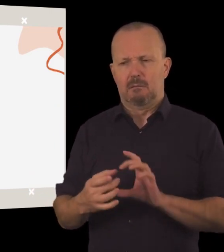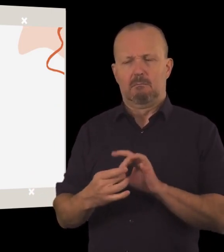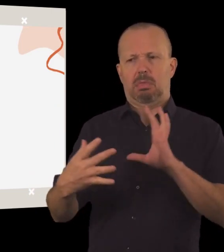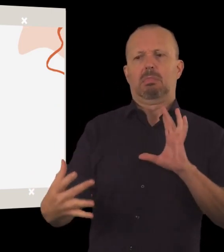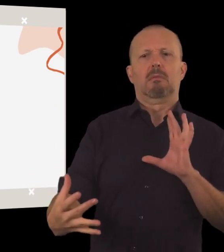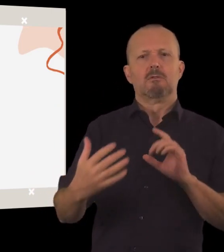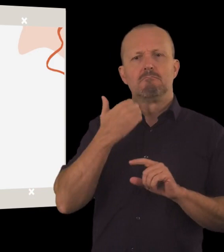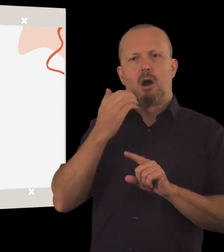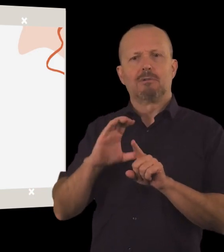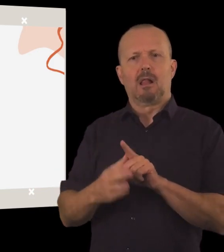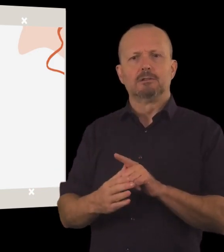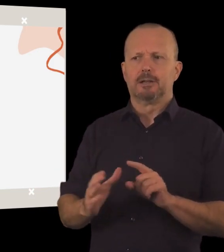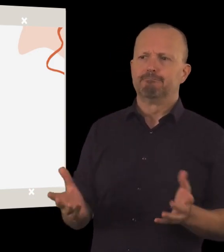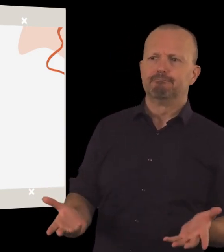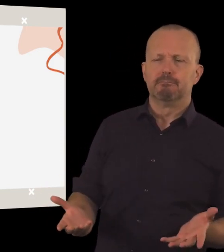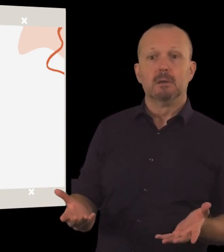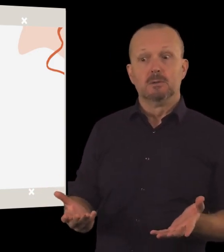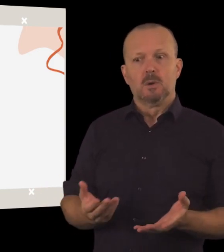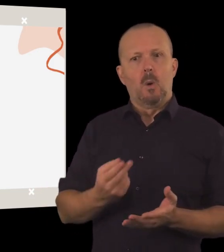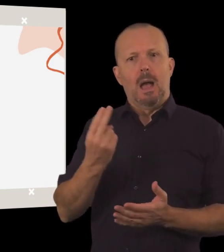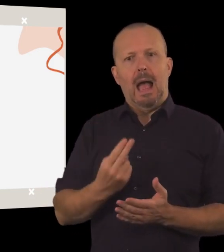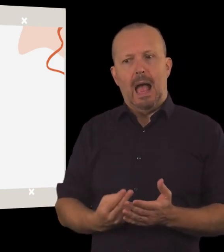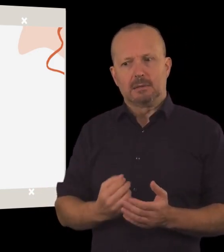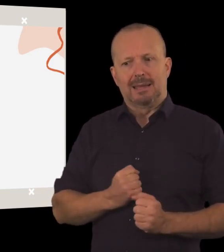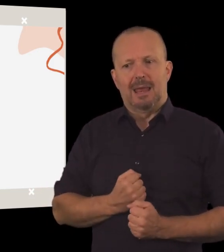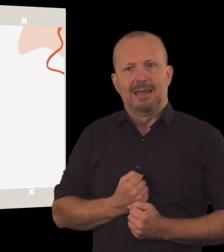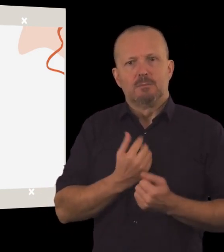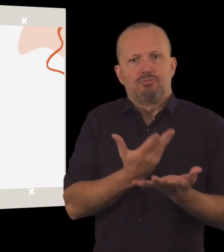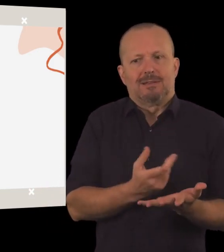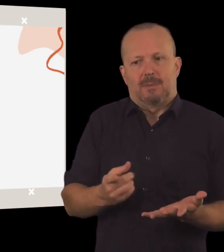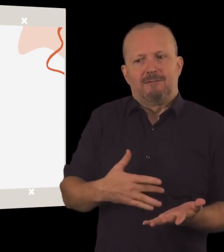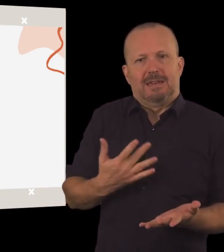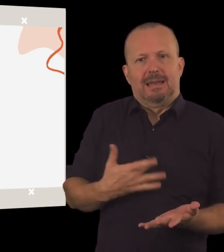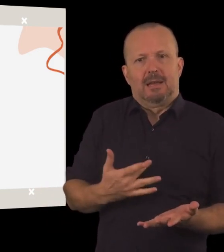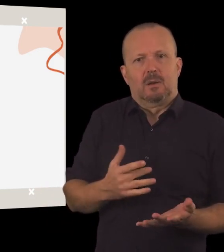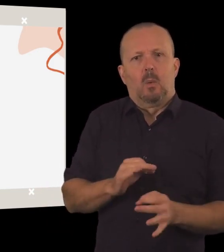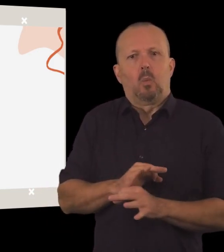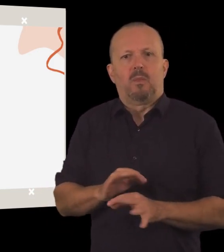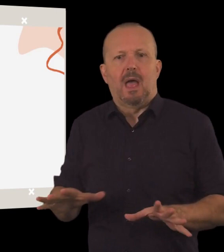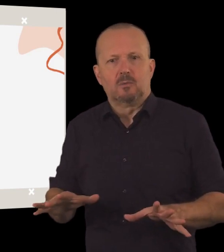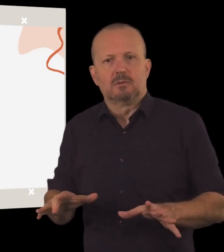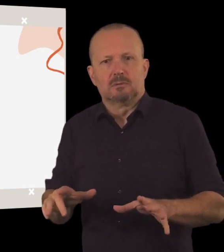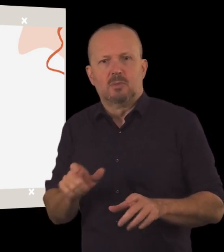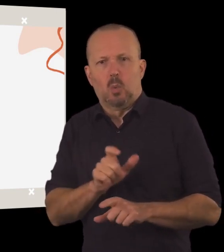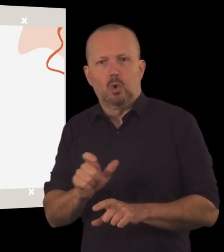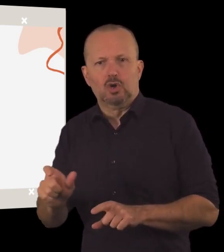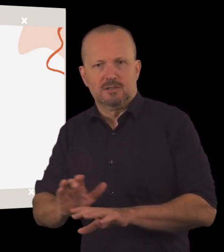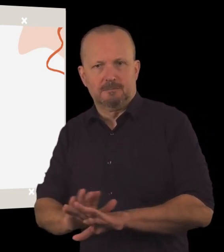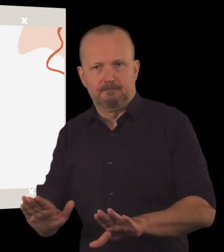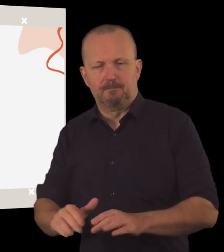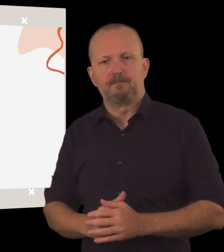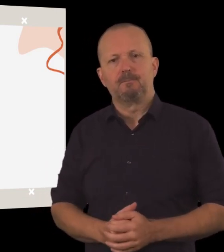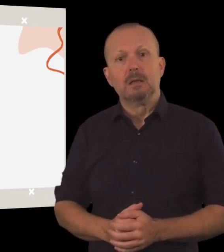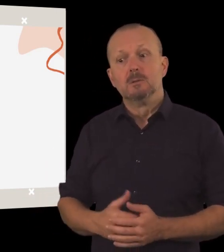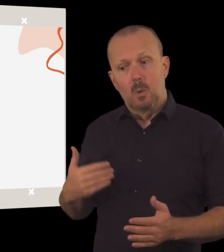Māoritanga, and art has been that way to express those feelings without actually saying anything. I began exploring